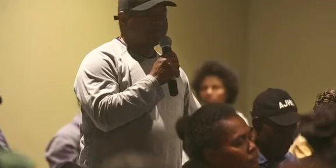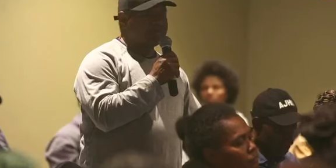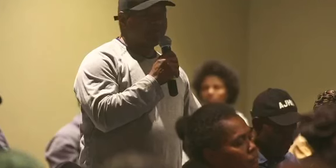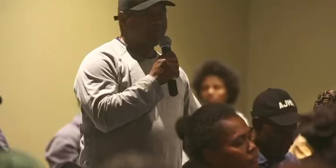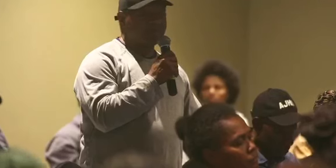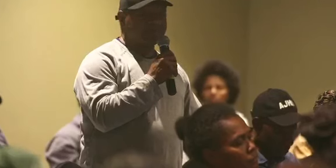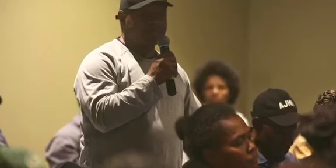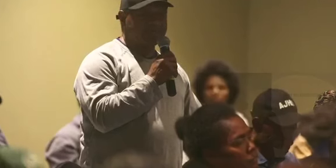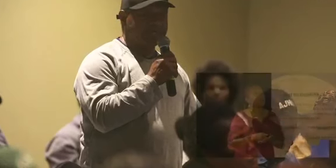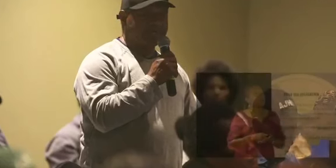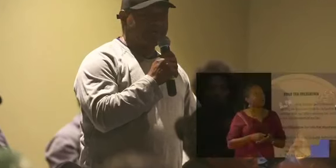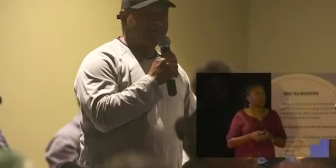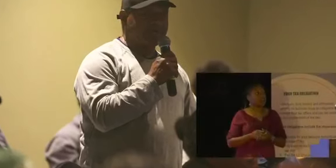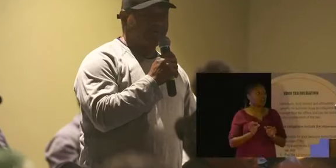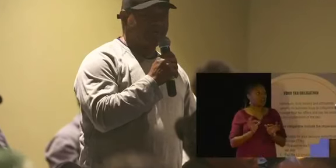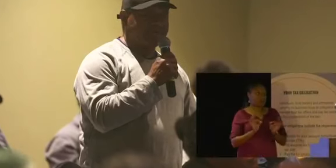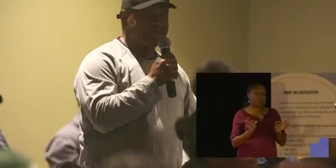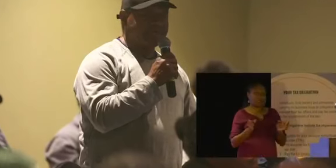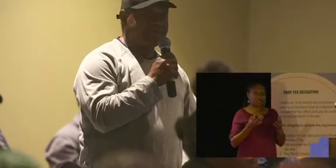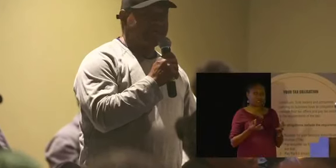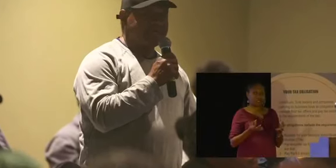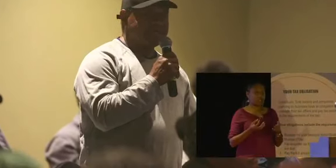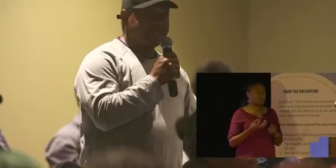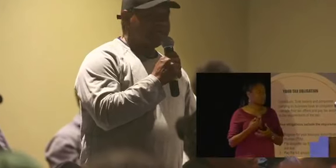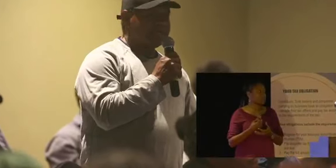feel him was a me work western paper nothing no photocopy.